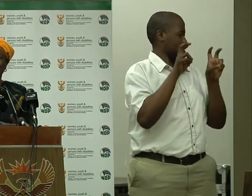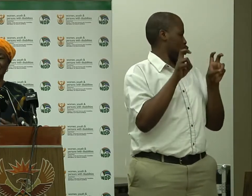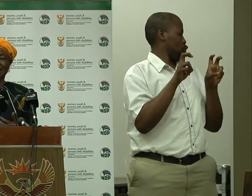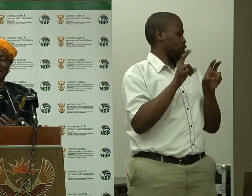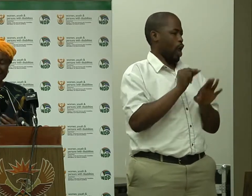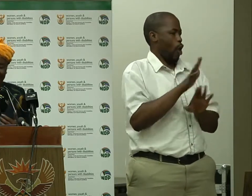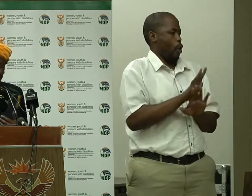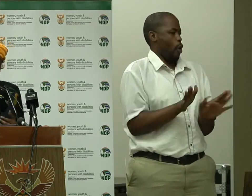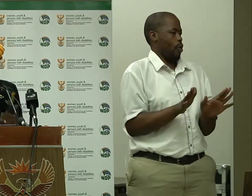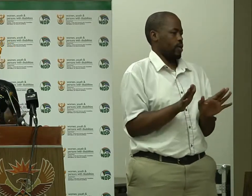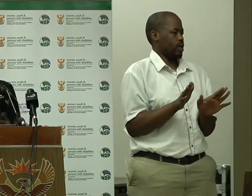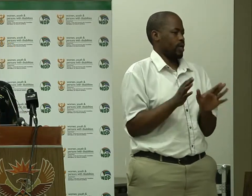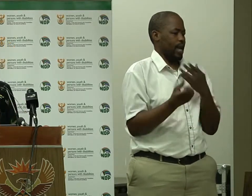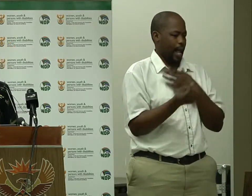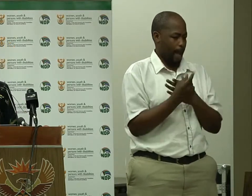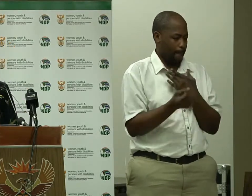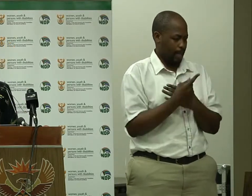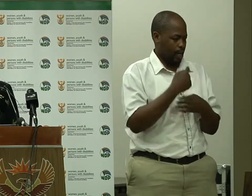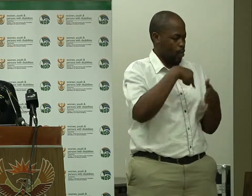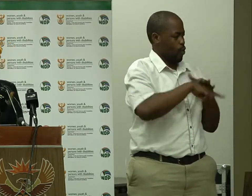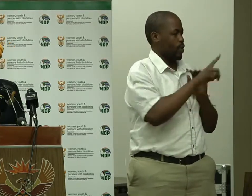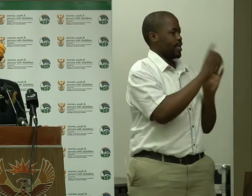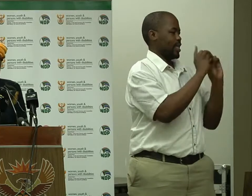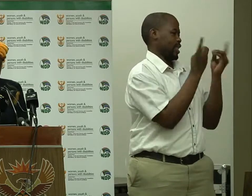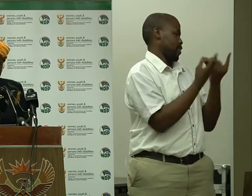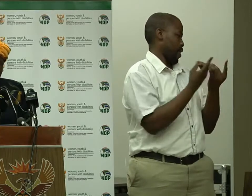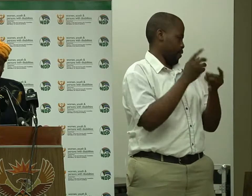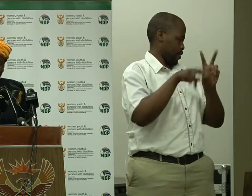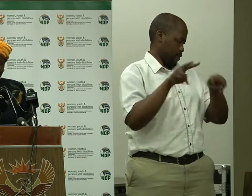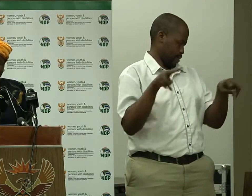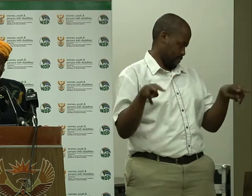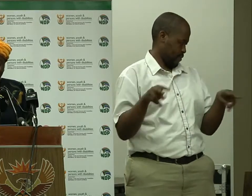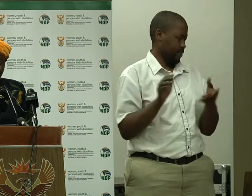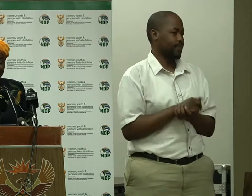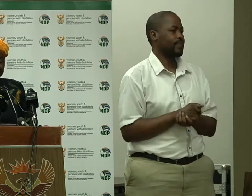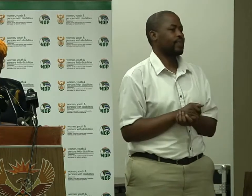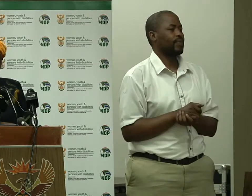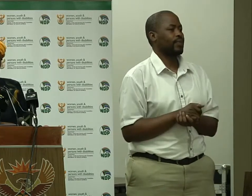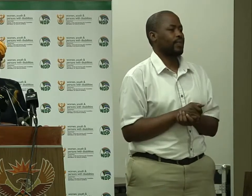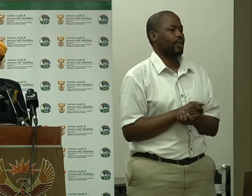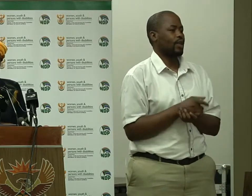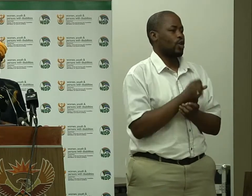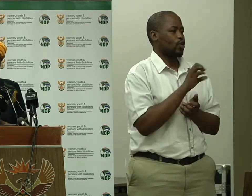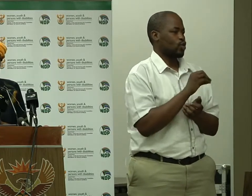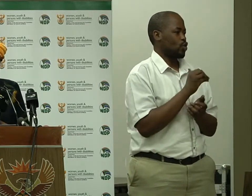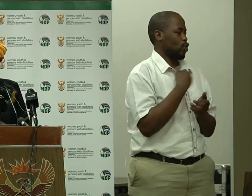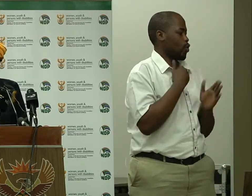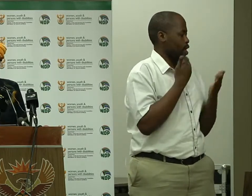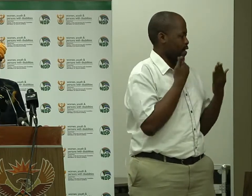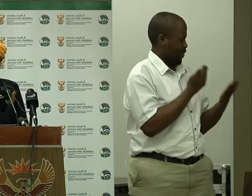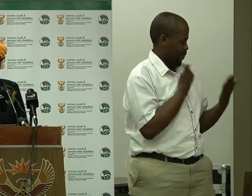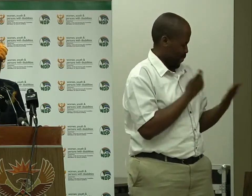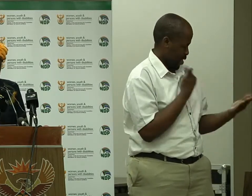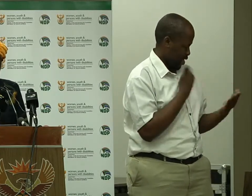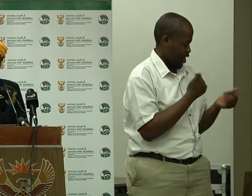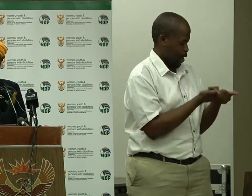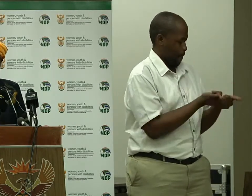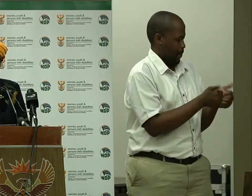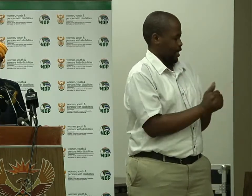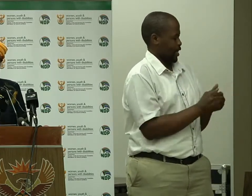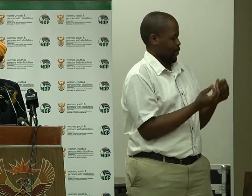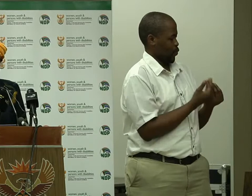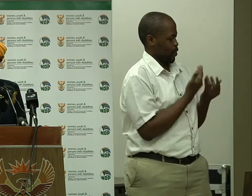are not happening within the departments. So far, we've appreciated the